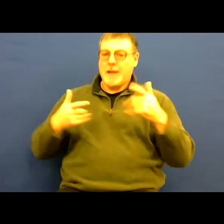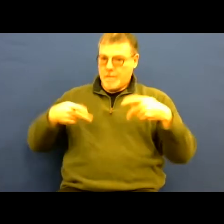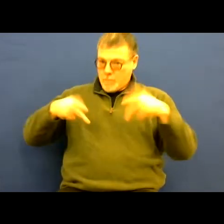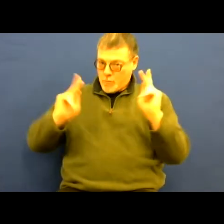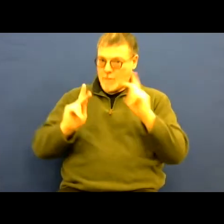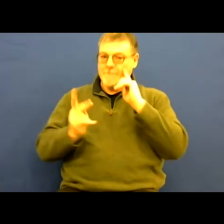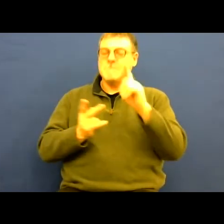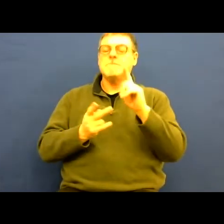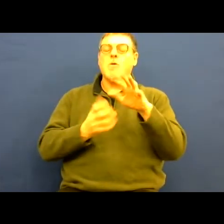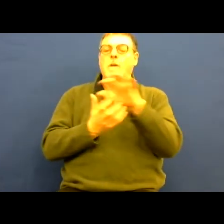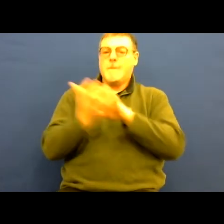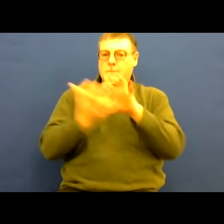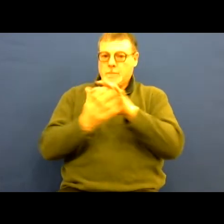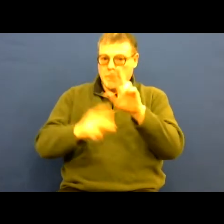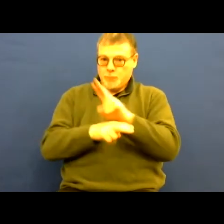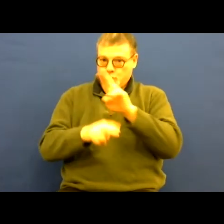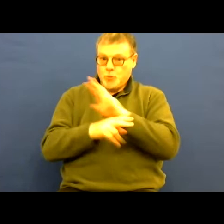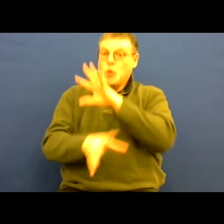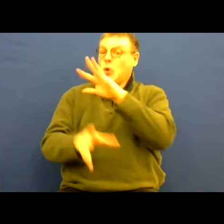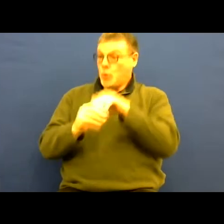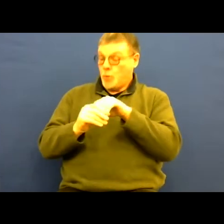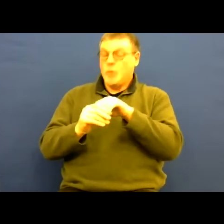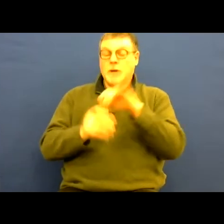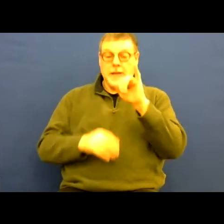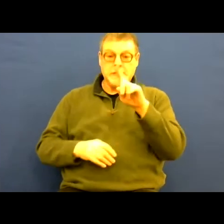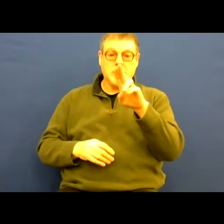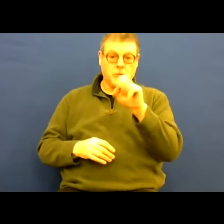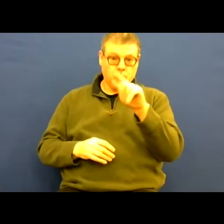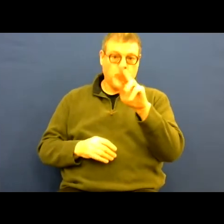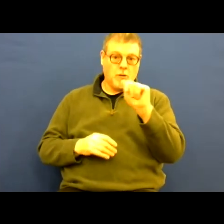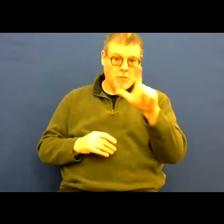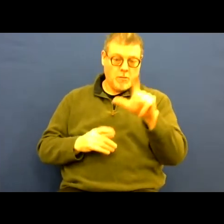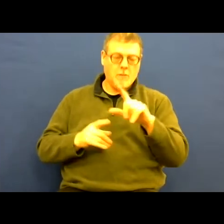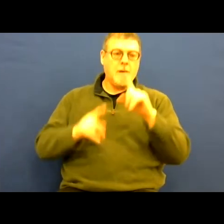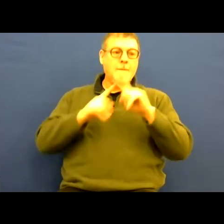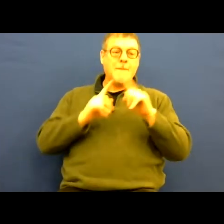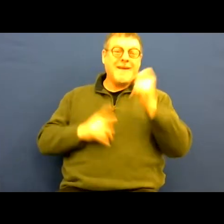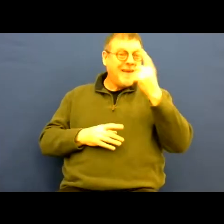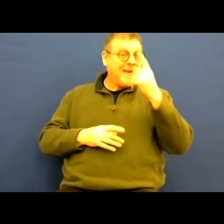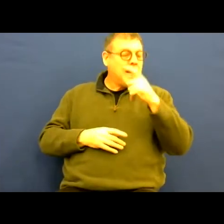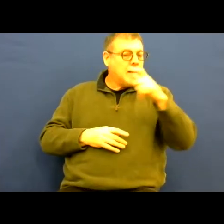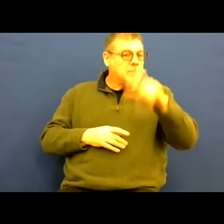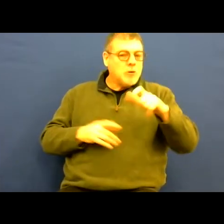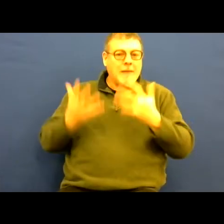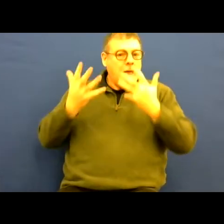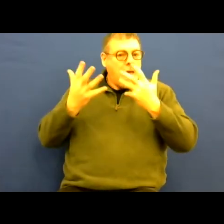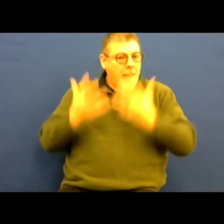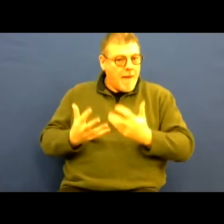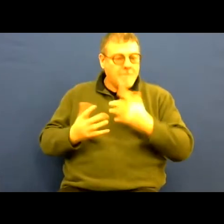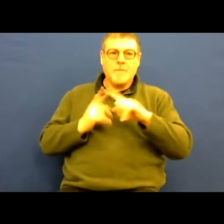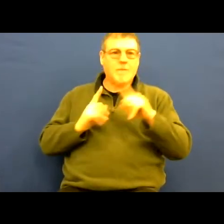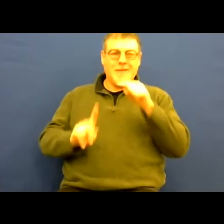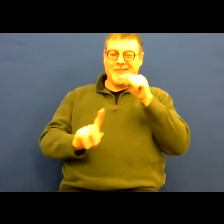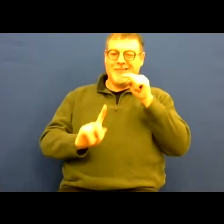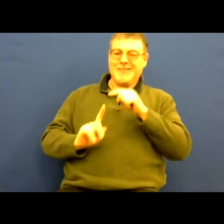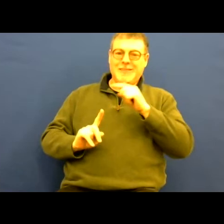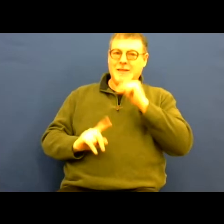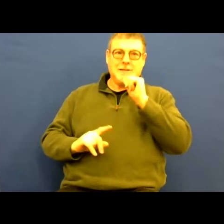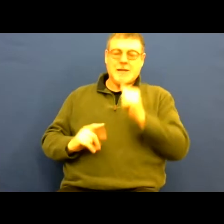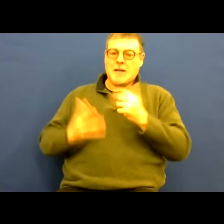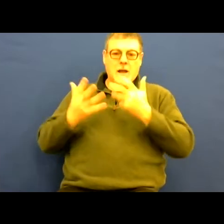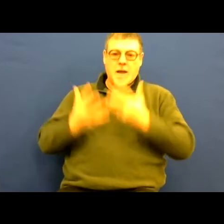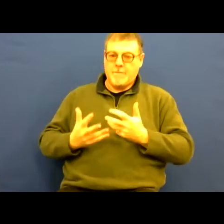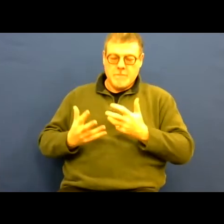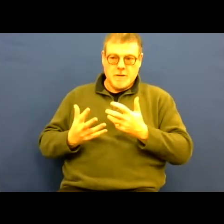including industrial. Okay. It's not supposed to be heavy industrial, but this isn't really heavy